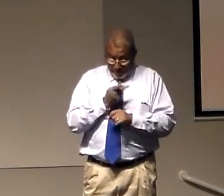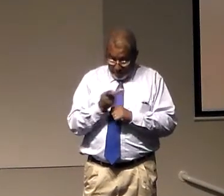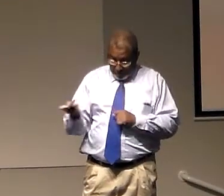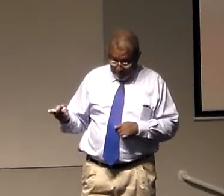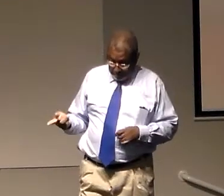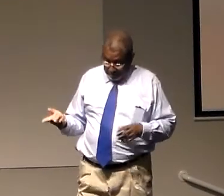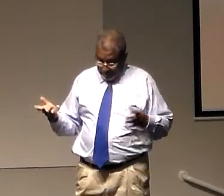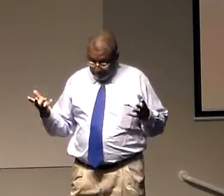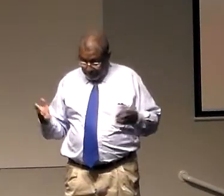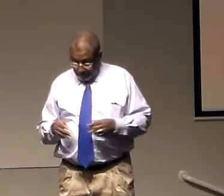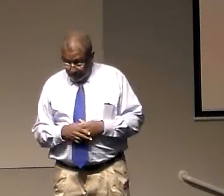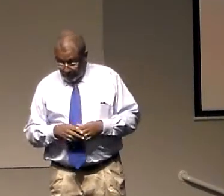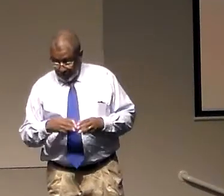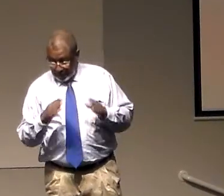who are still with you.